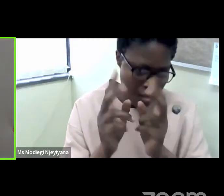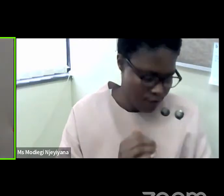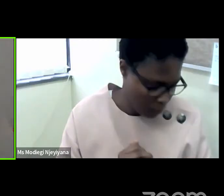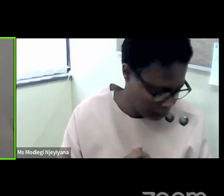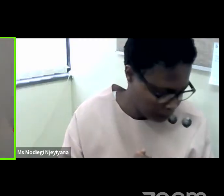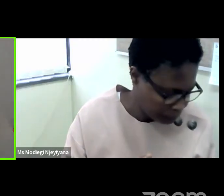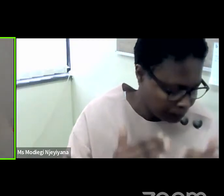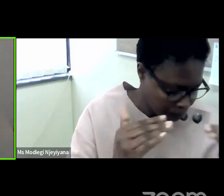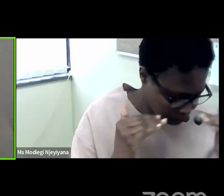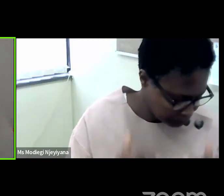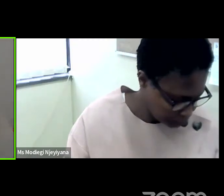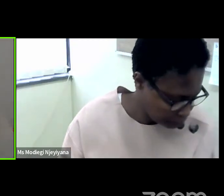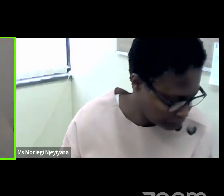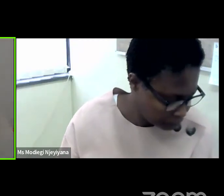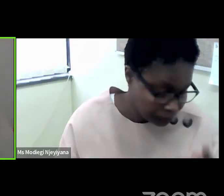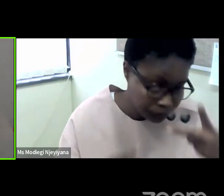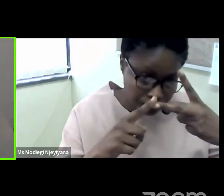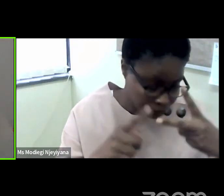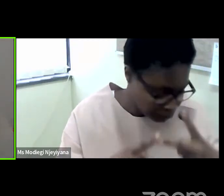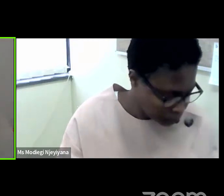want to study.